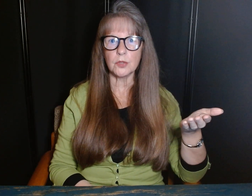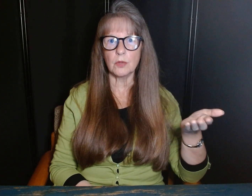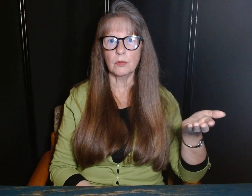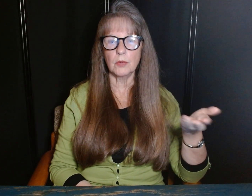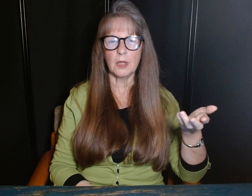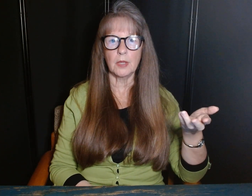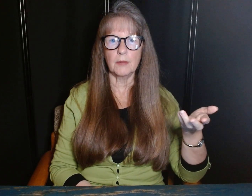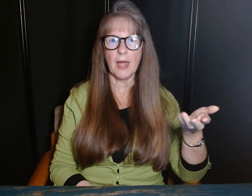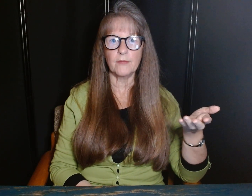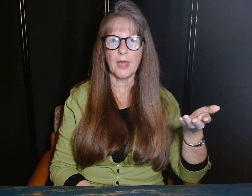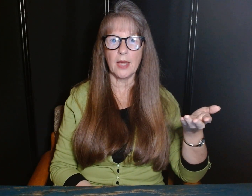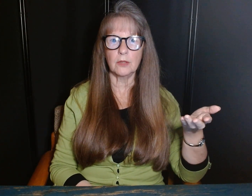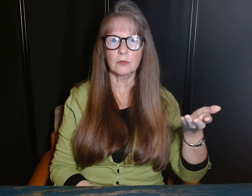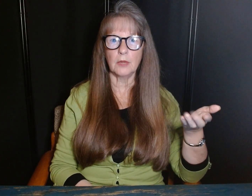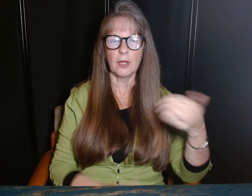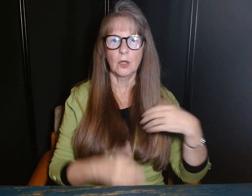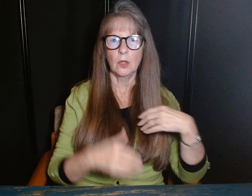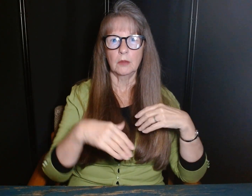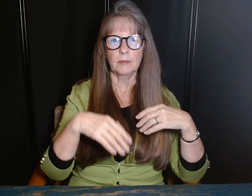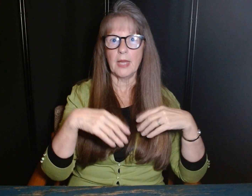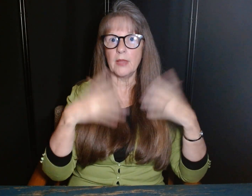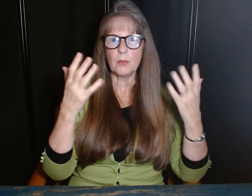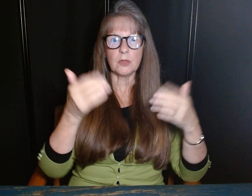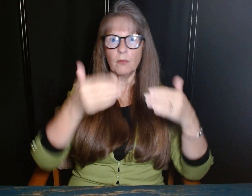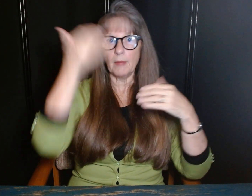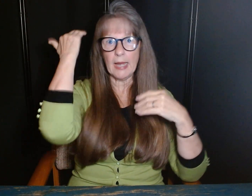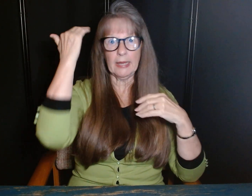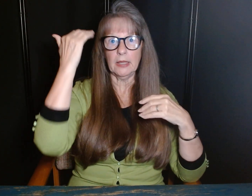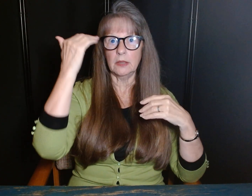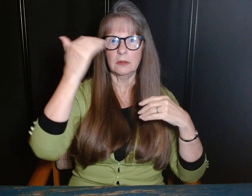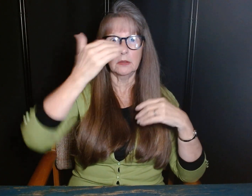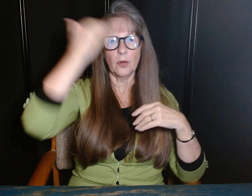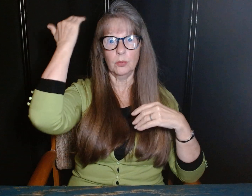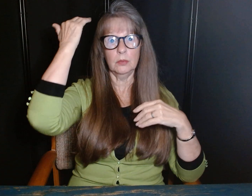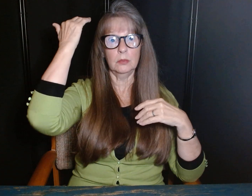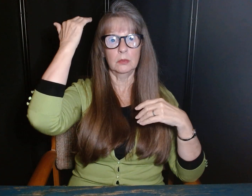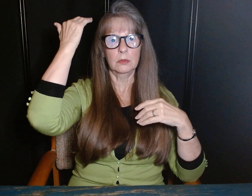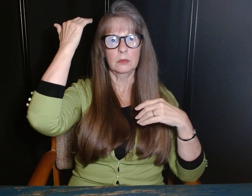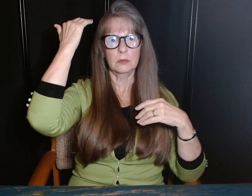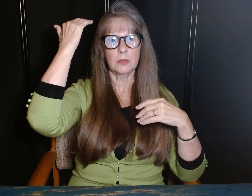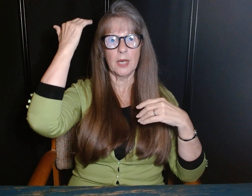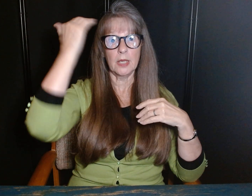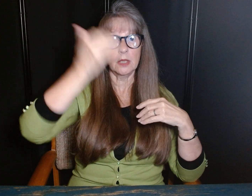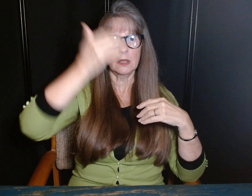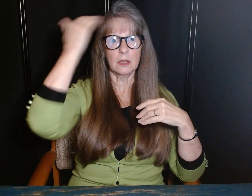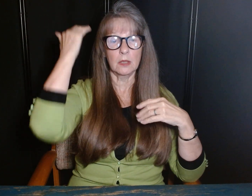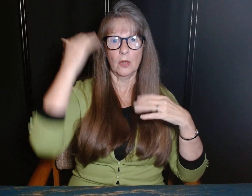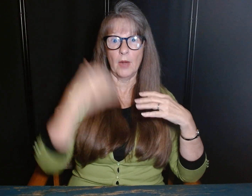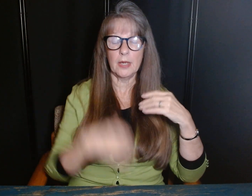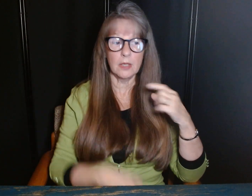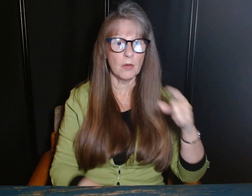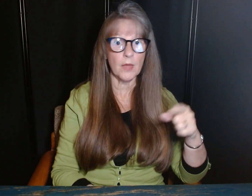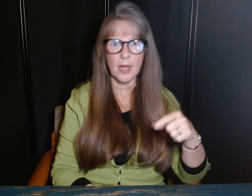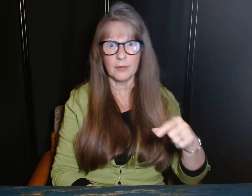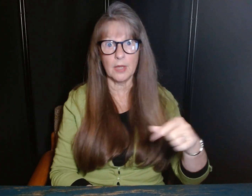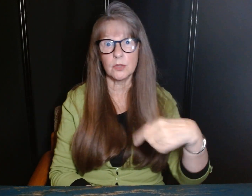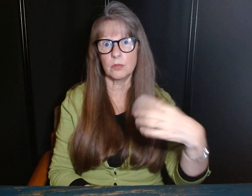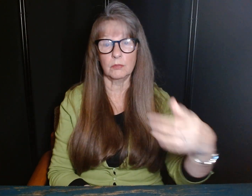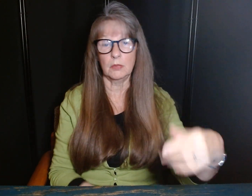also have that, like, man, that was over my head, whoo, right? I didn't know that. That's, I'm